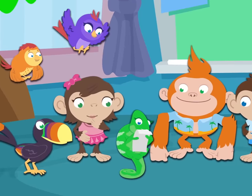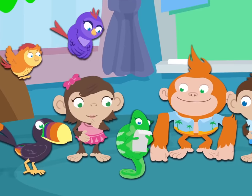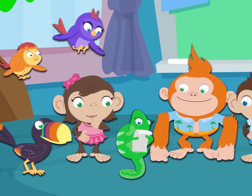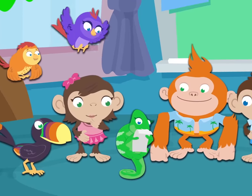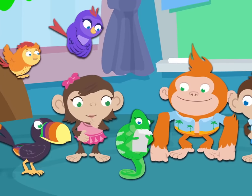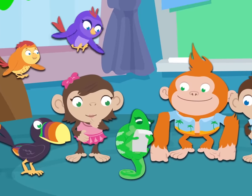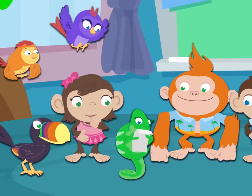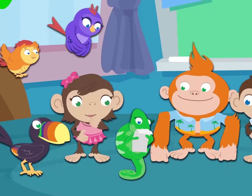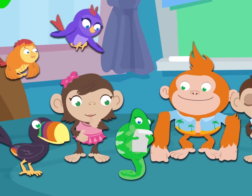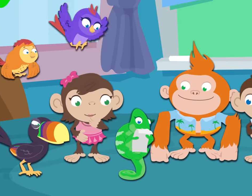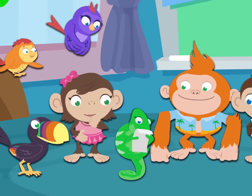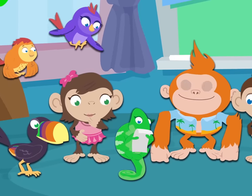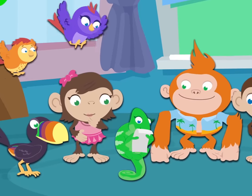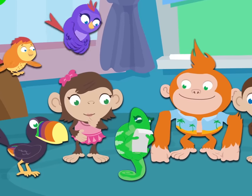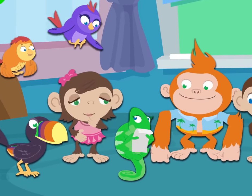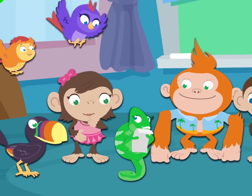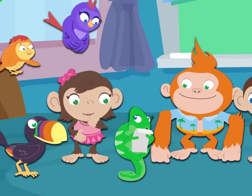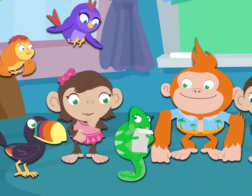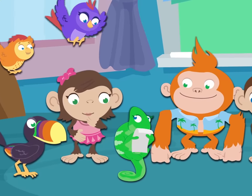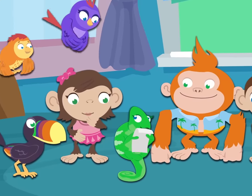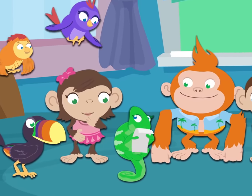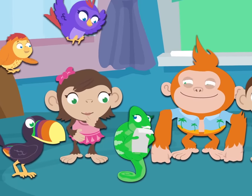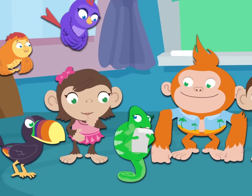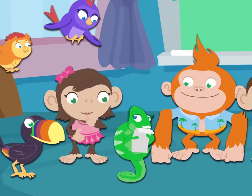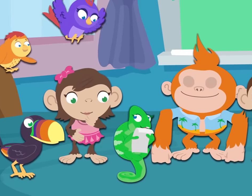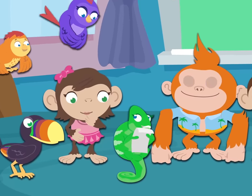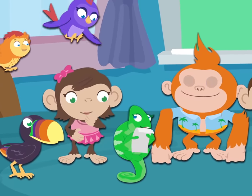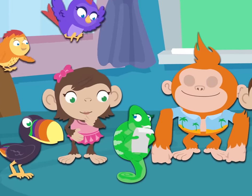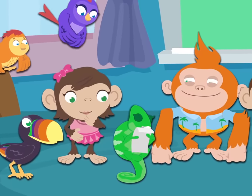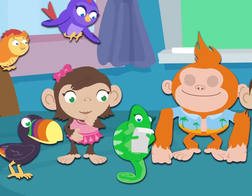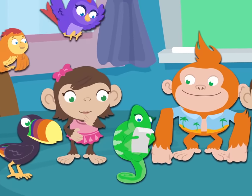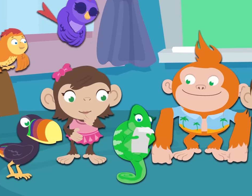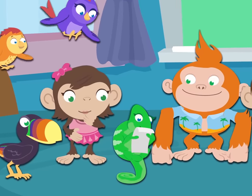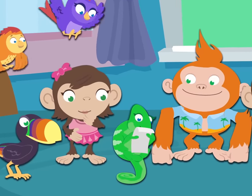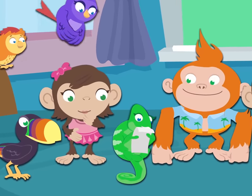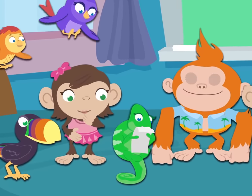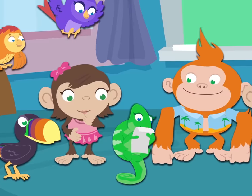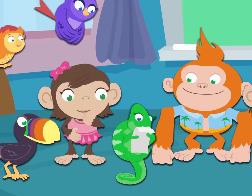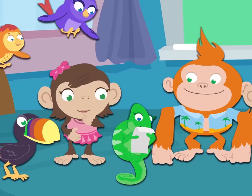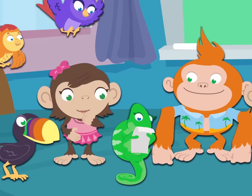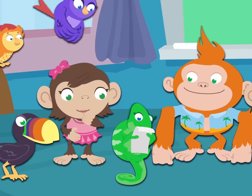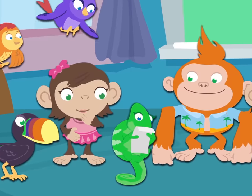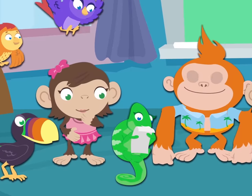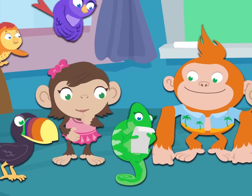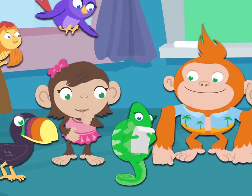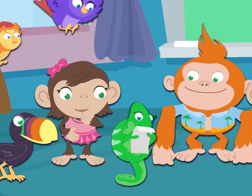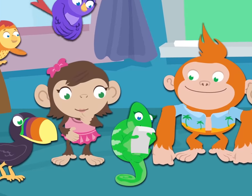says it's quite beautiful. Coconut palm trees line the sandy beaches. And the weather is warm